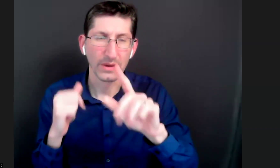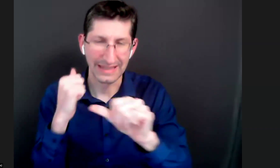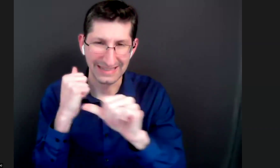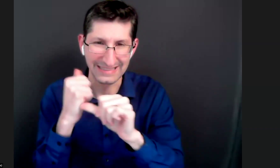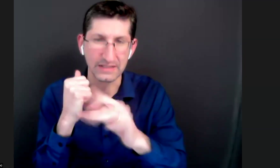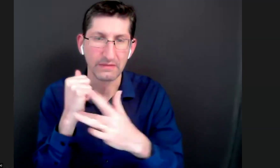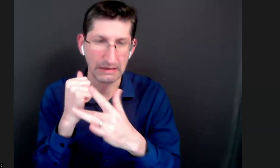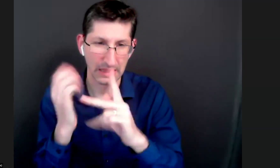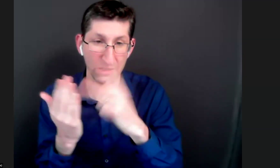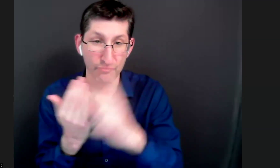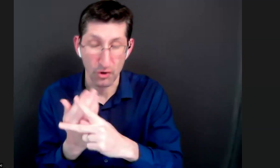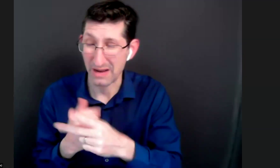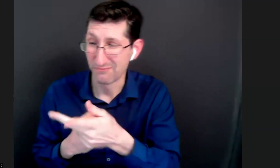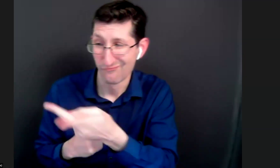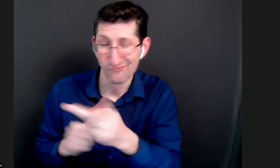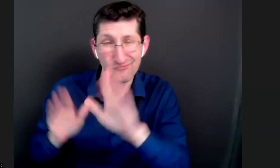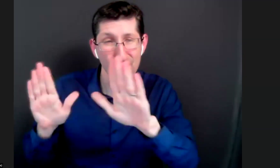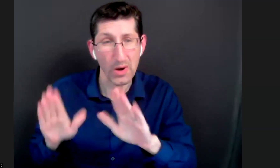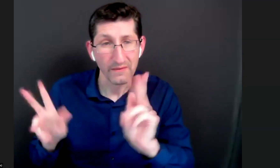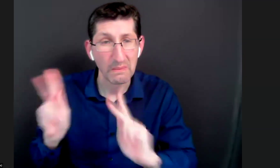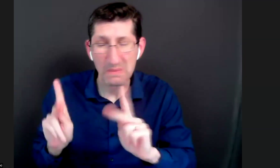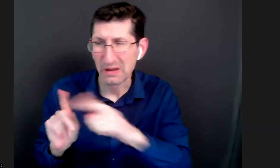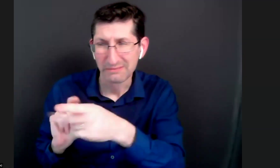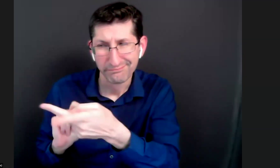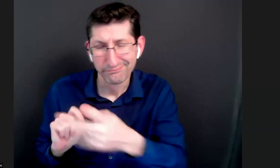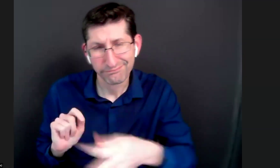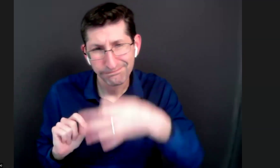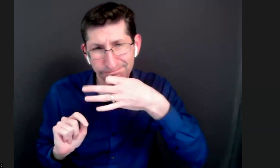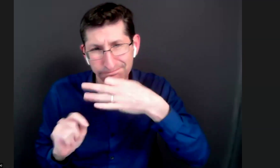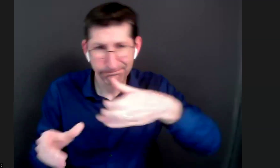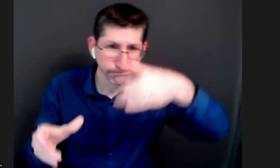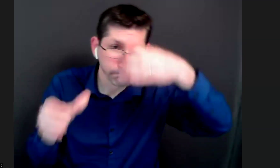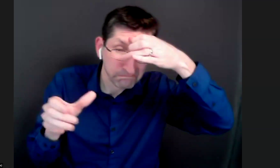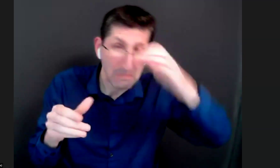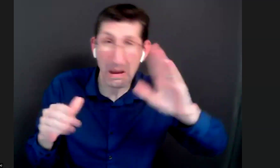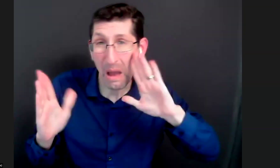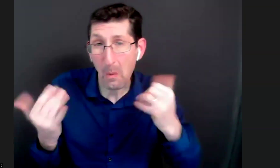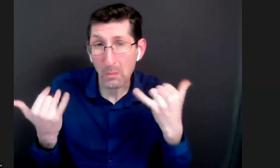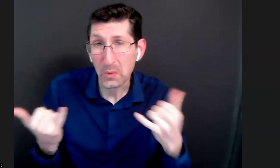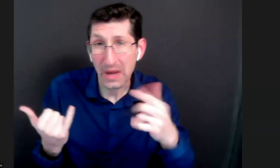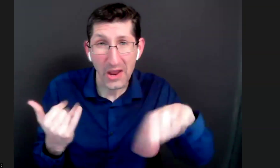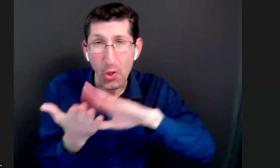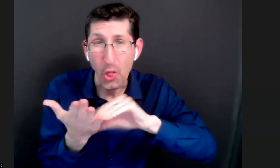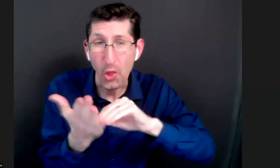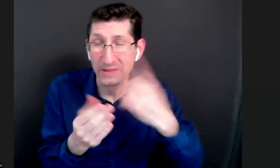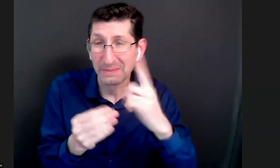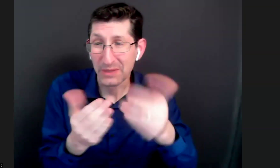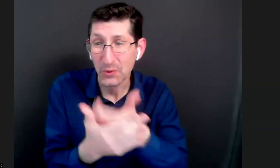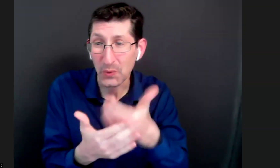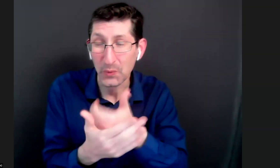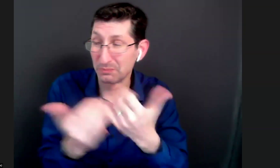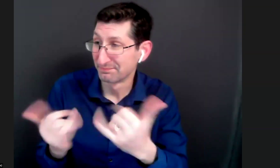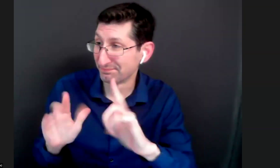They are wonderful people, experts in the field, and I hope you learned something new today. And with that, I'll turn it over to